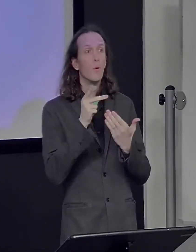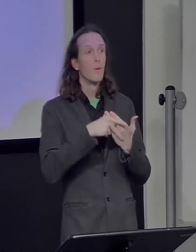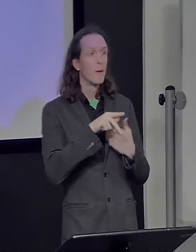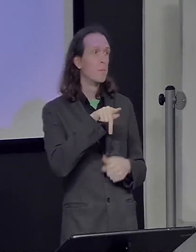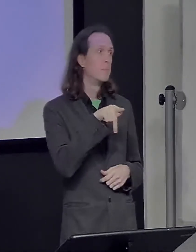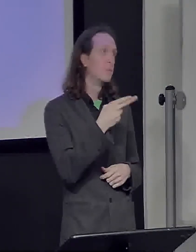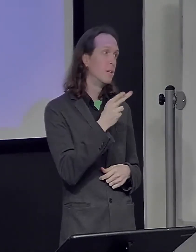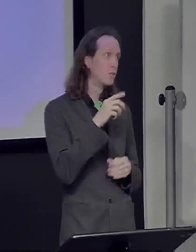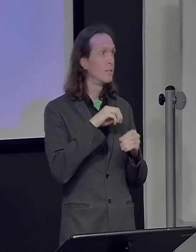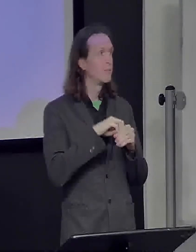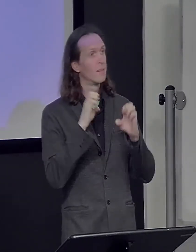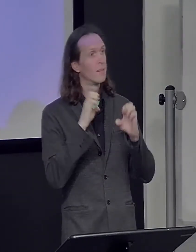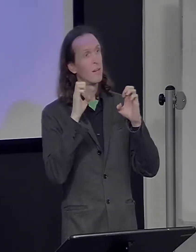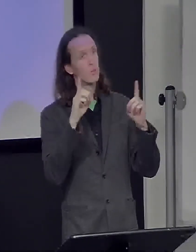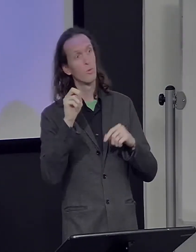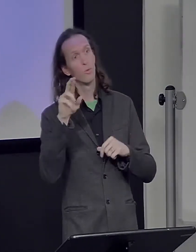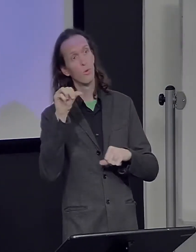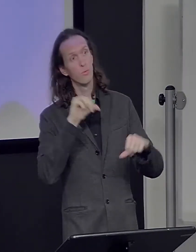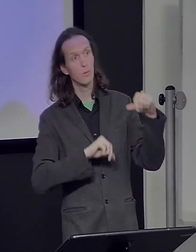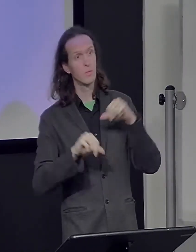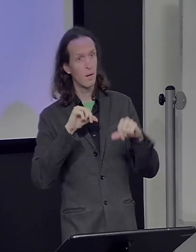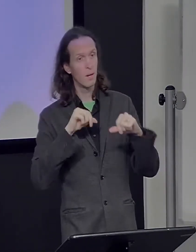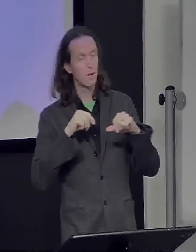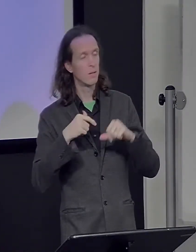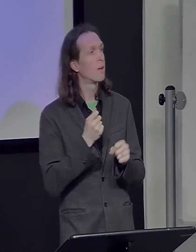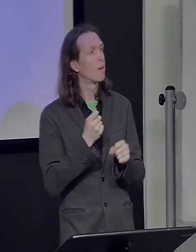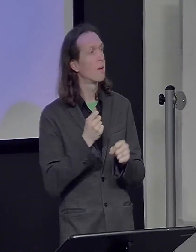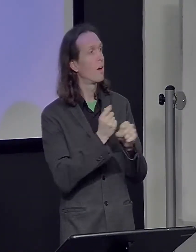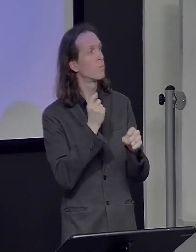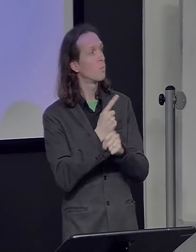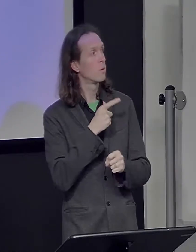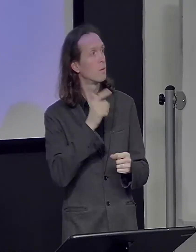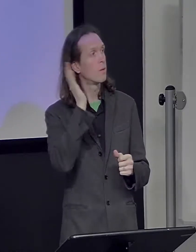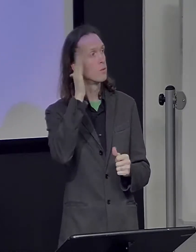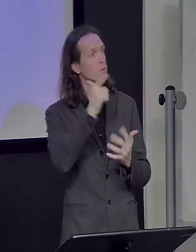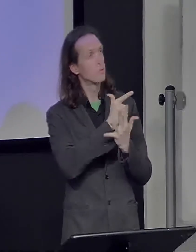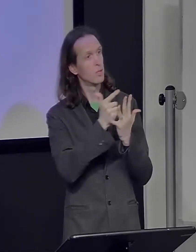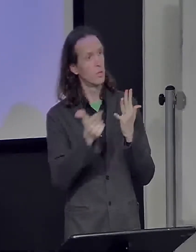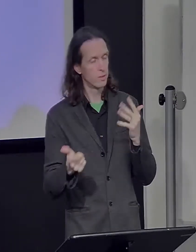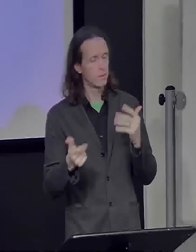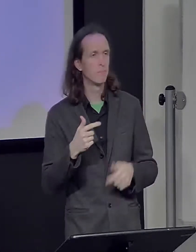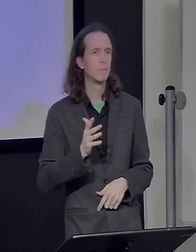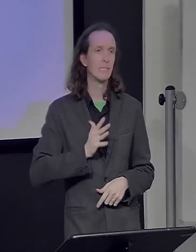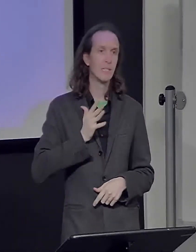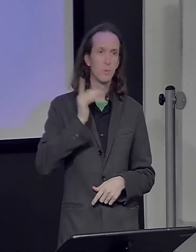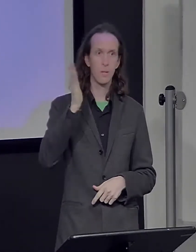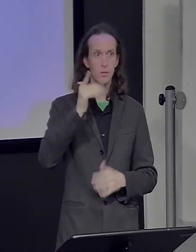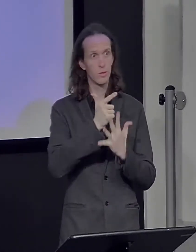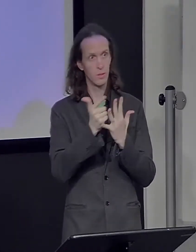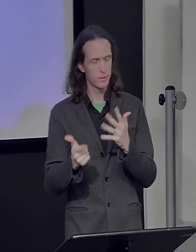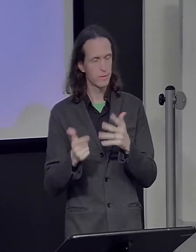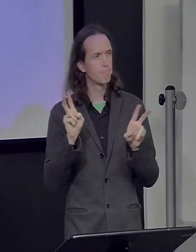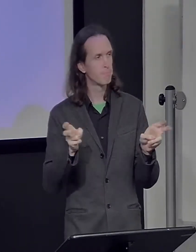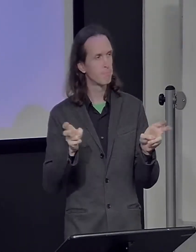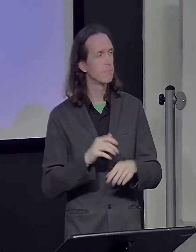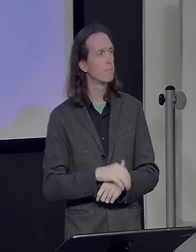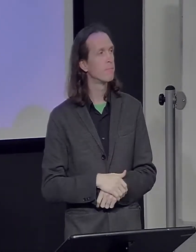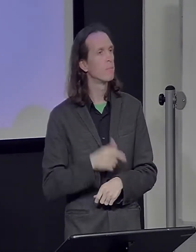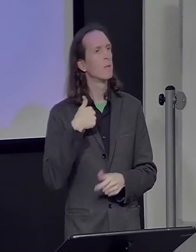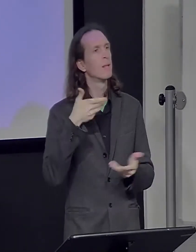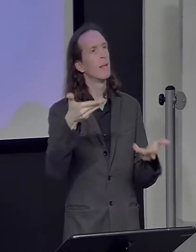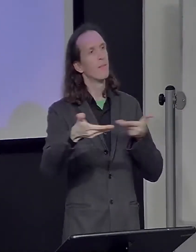numeracy, and thought. And we have the PhD in educational neuroscience, and we have our annual lecture series, our distinguished